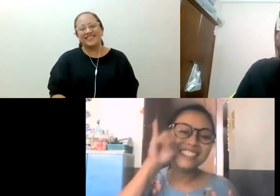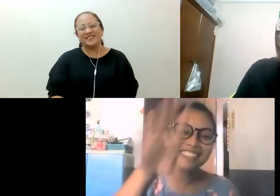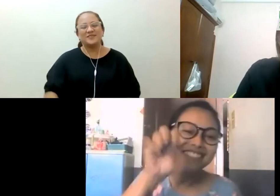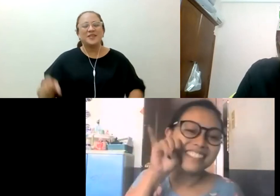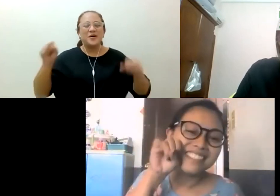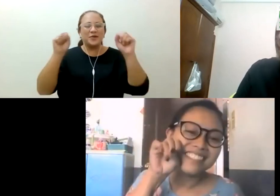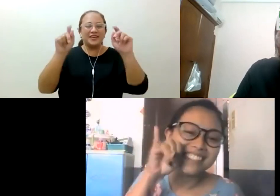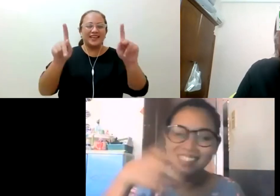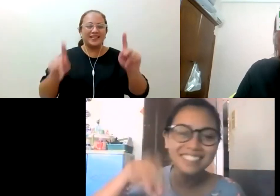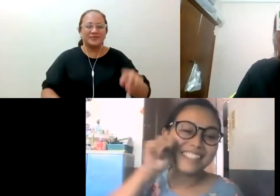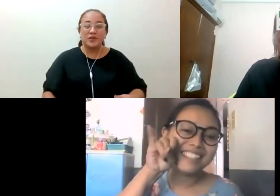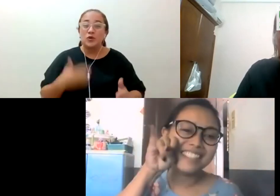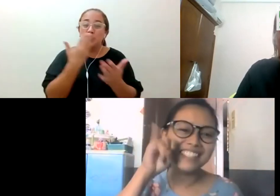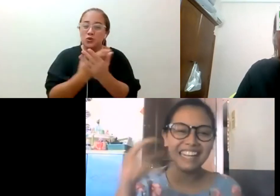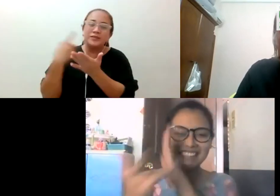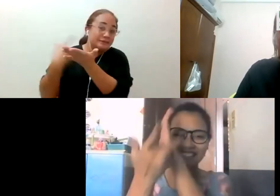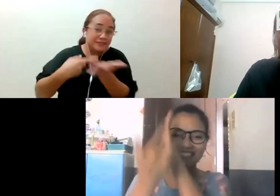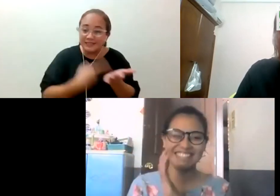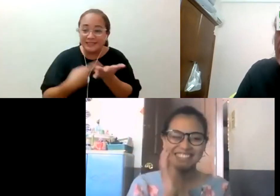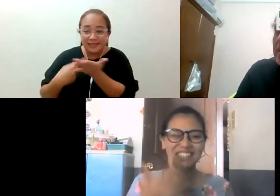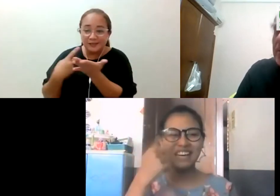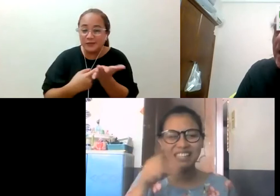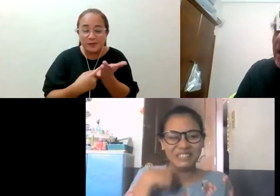Okay. Well, it's good discussion,